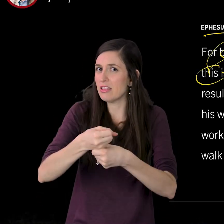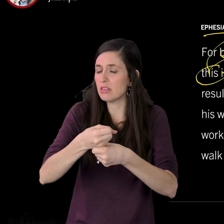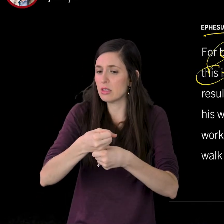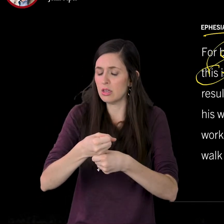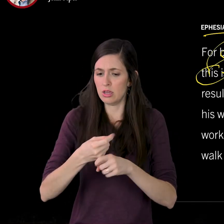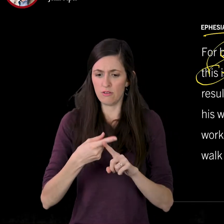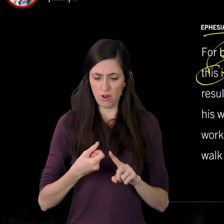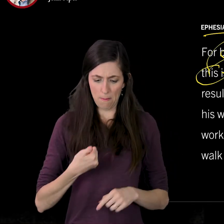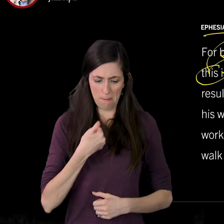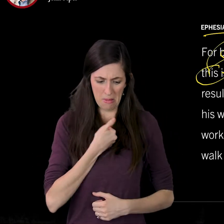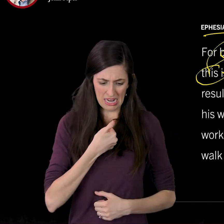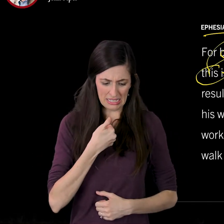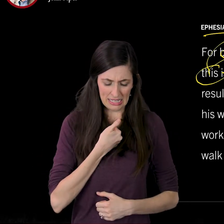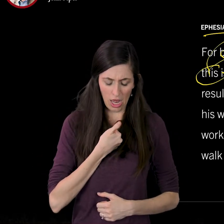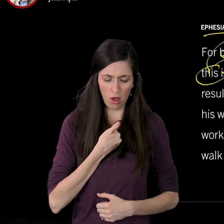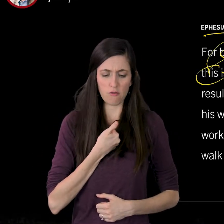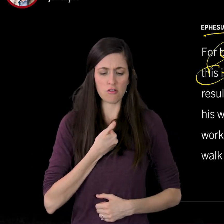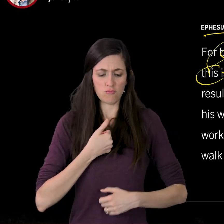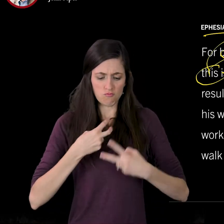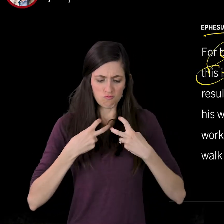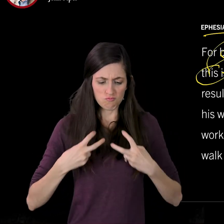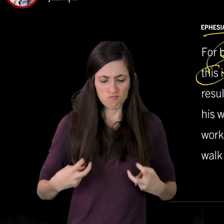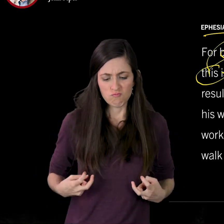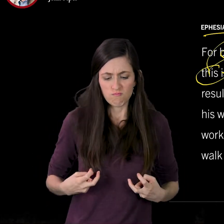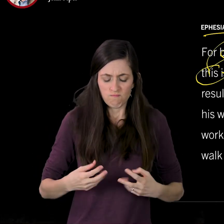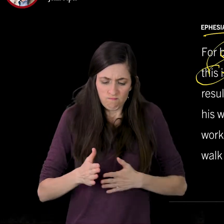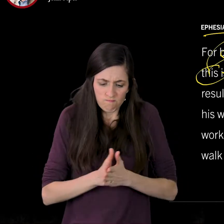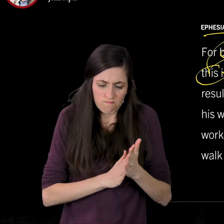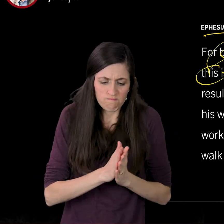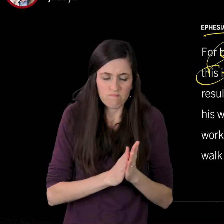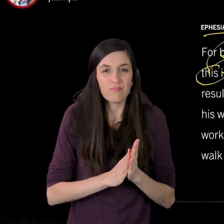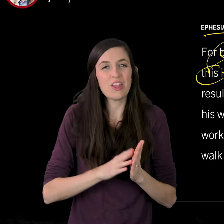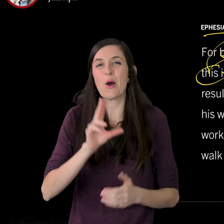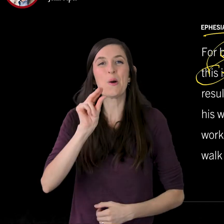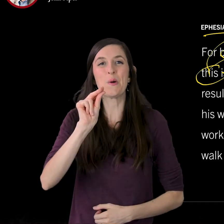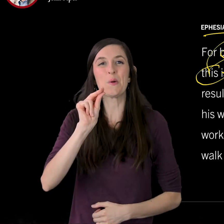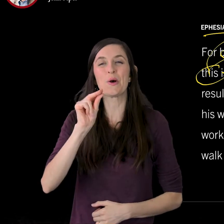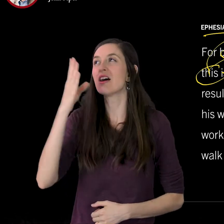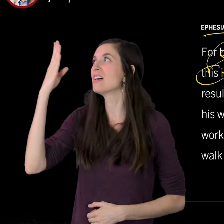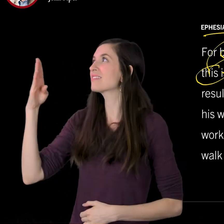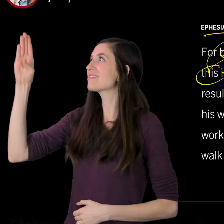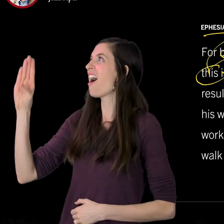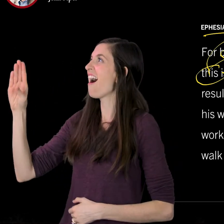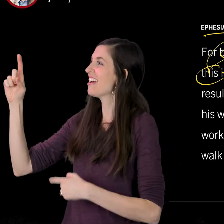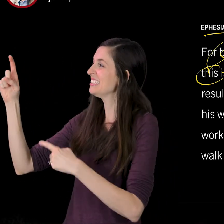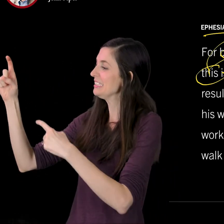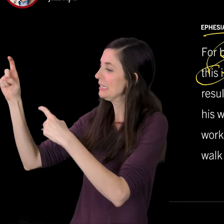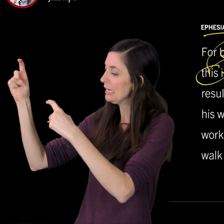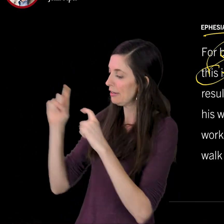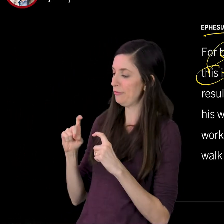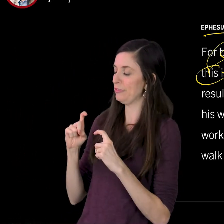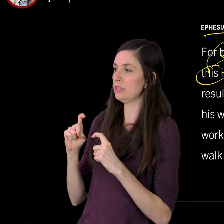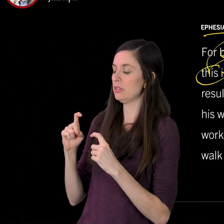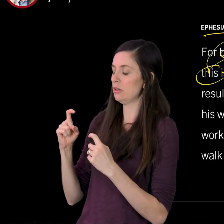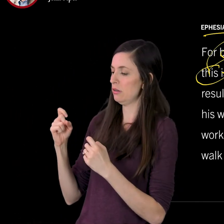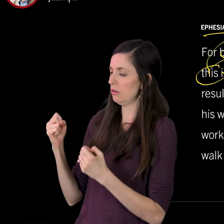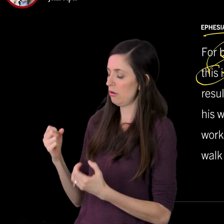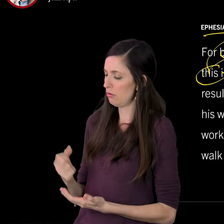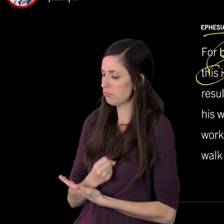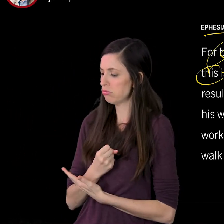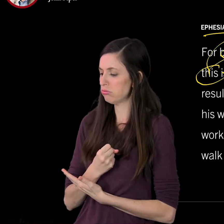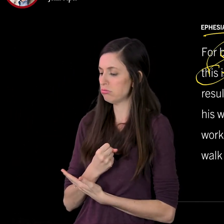faith are not your own doing. It's not from you. It is the gift of God not of works